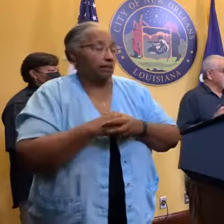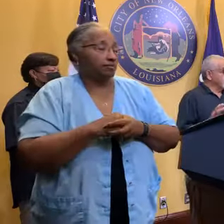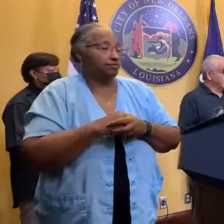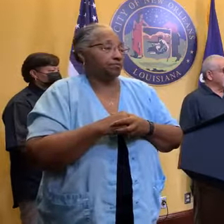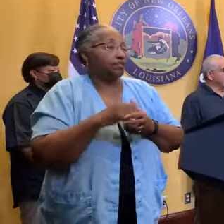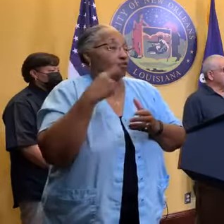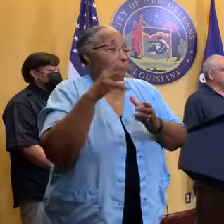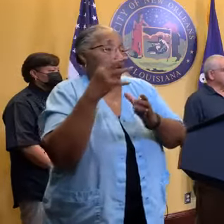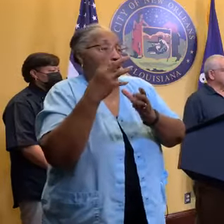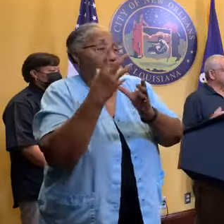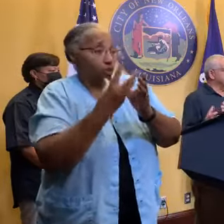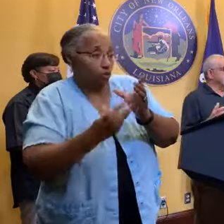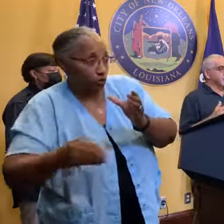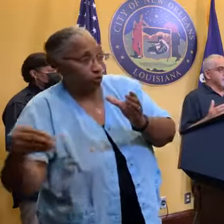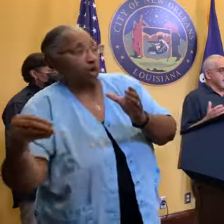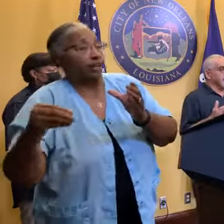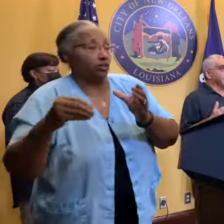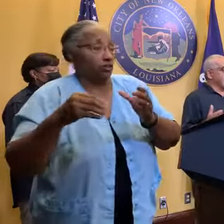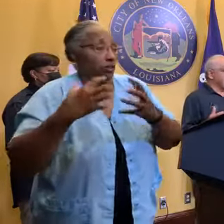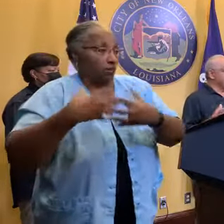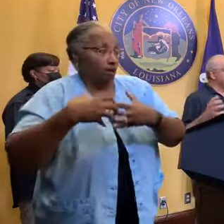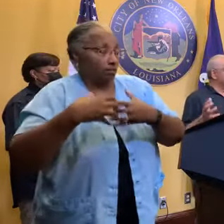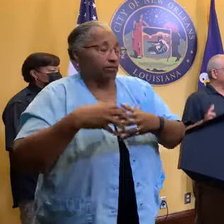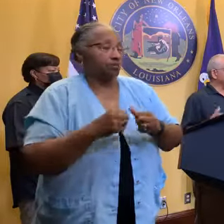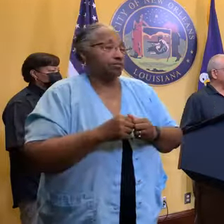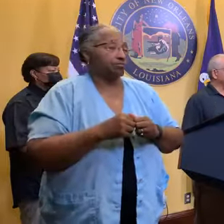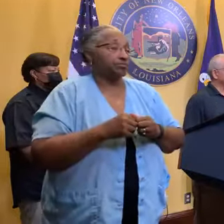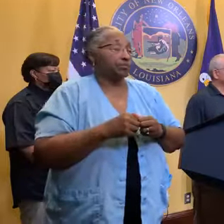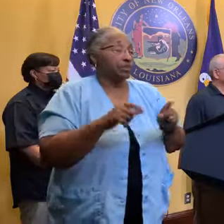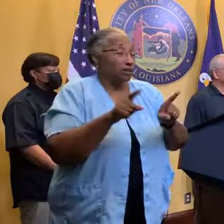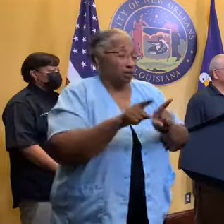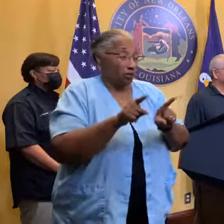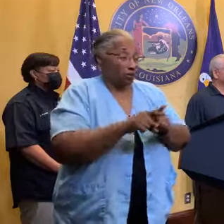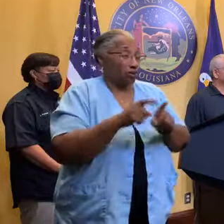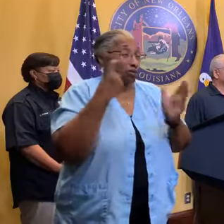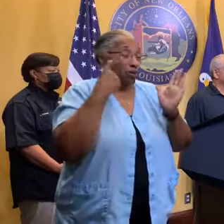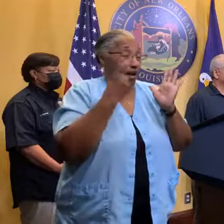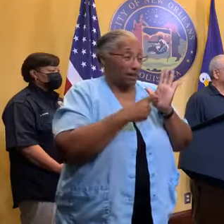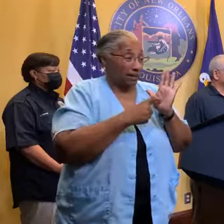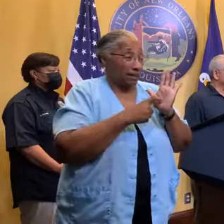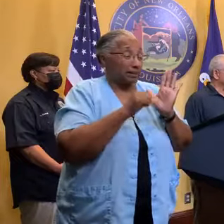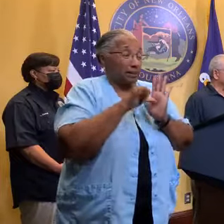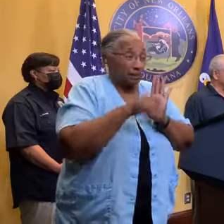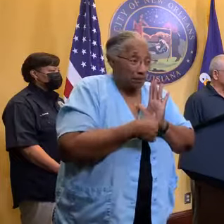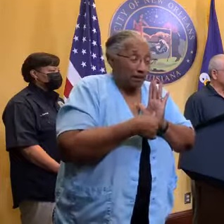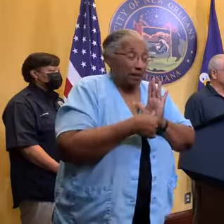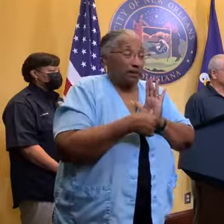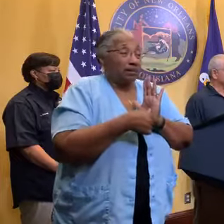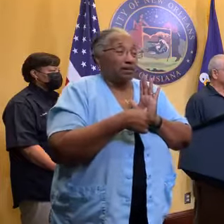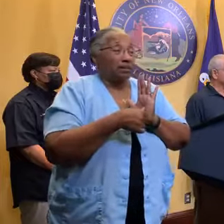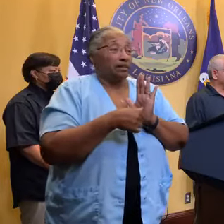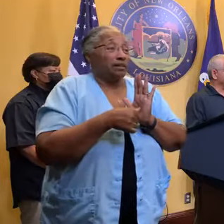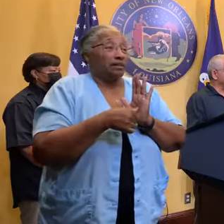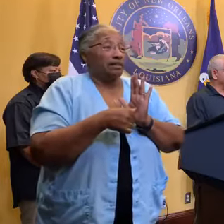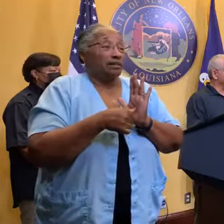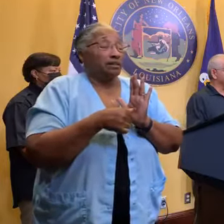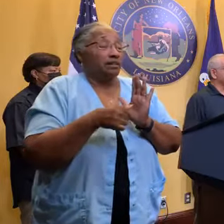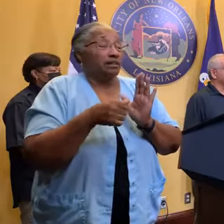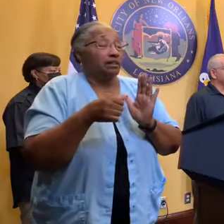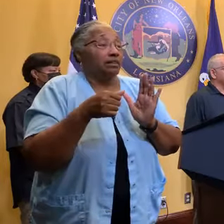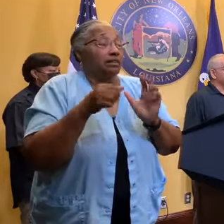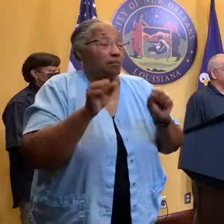And to minimize the impact of potential outages because of Entergy. So that's a very